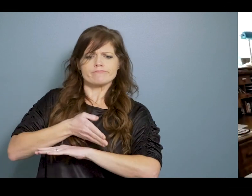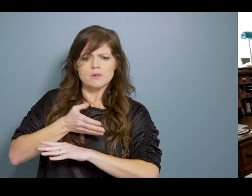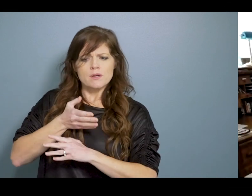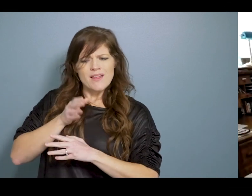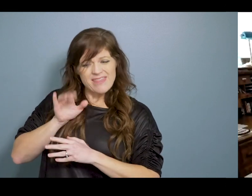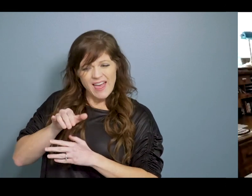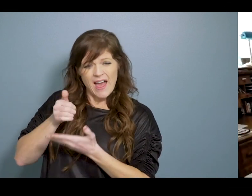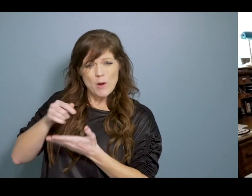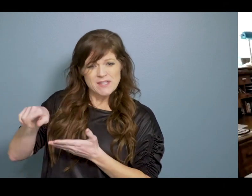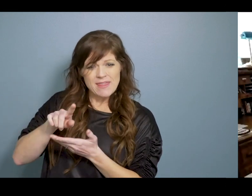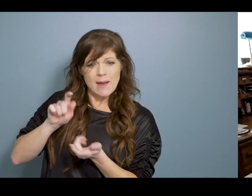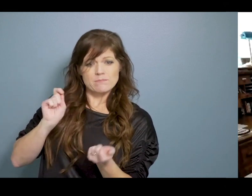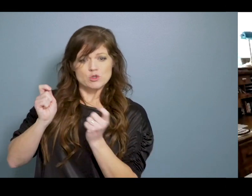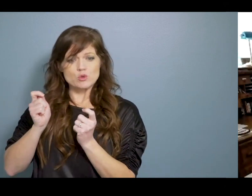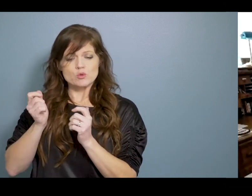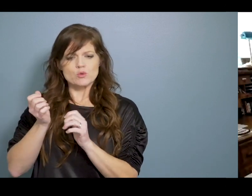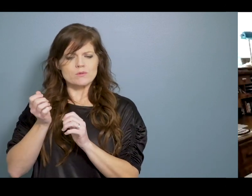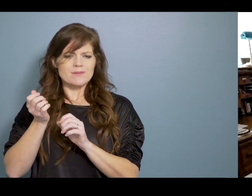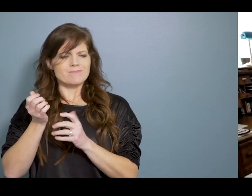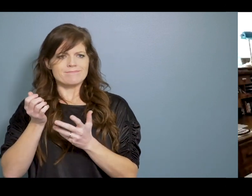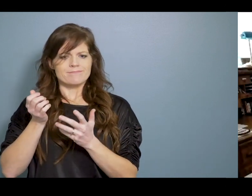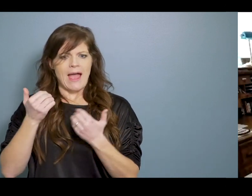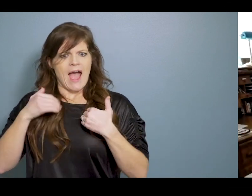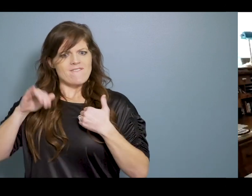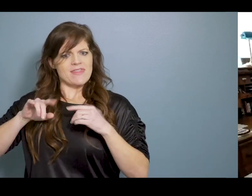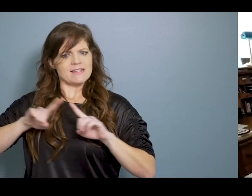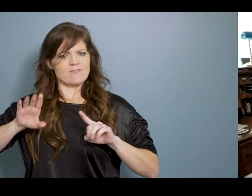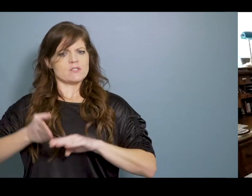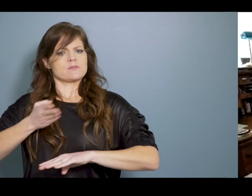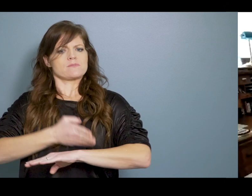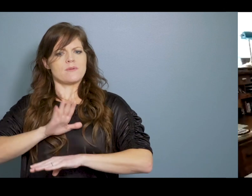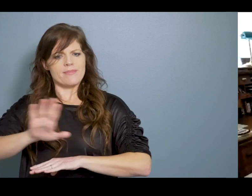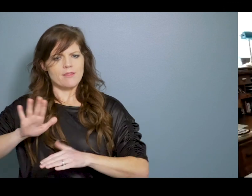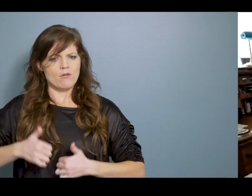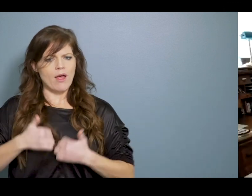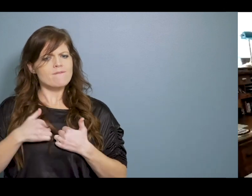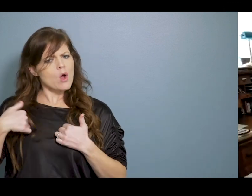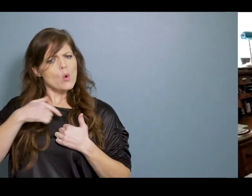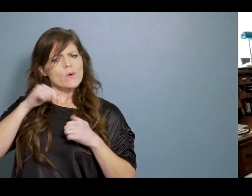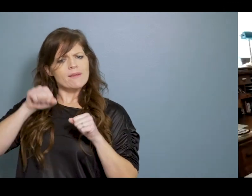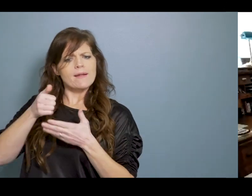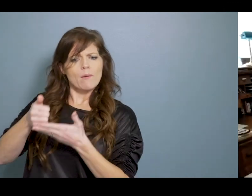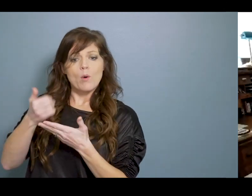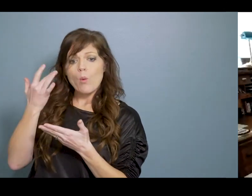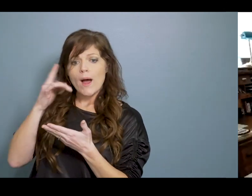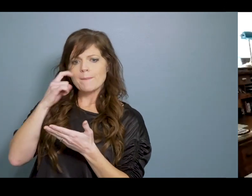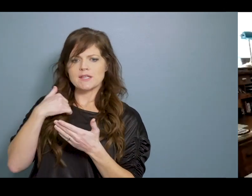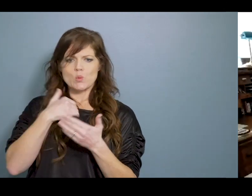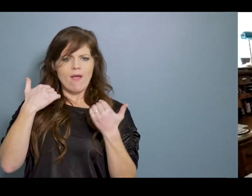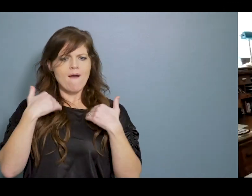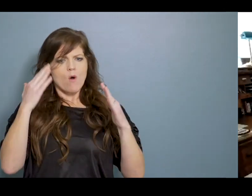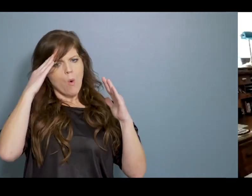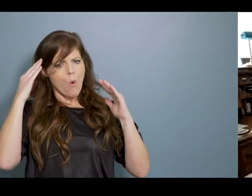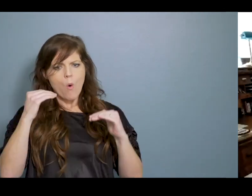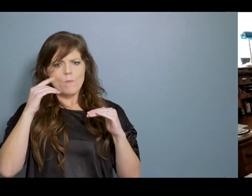through. Hope is hope is the thing that cannot be extinguished. We have hope for the new future.